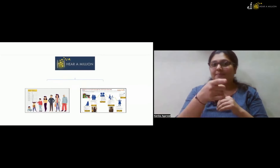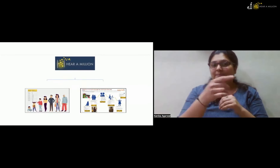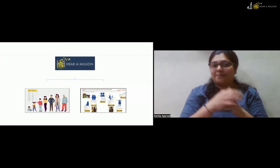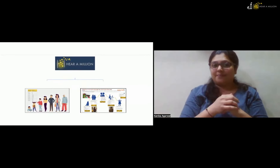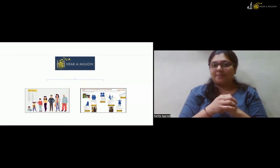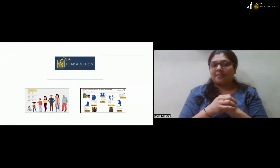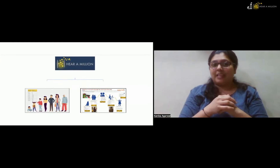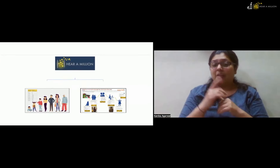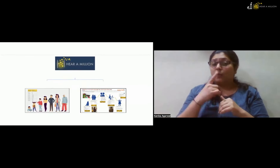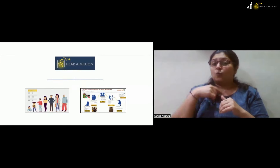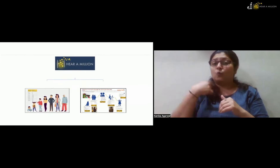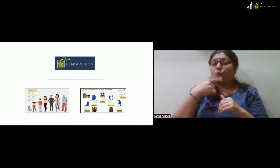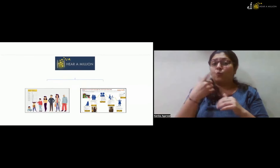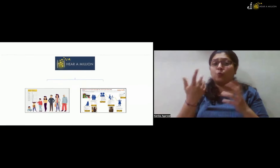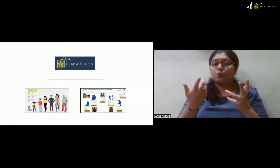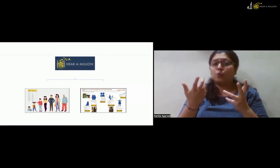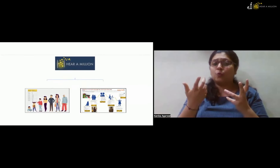Next. Yeah.